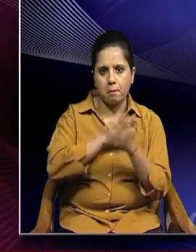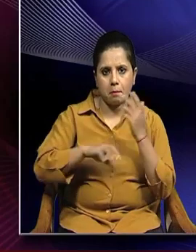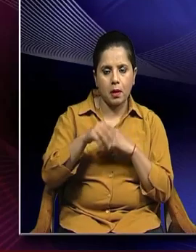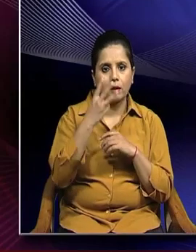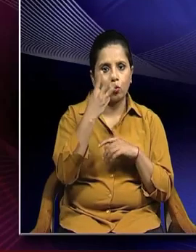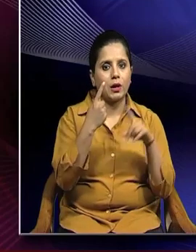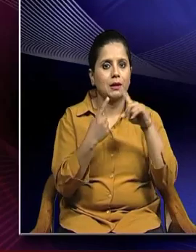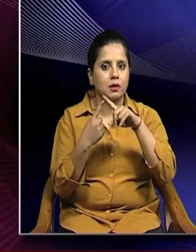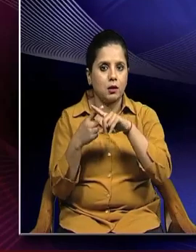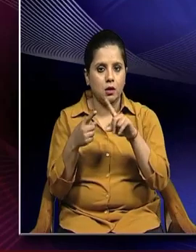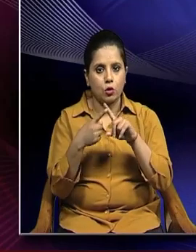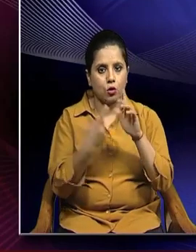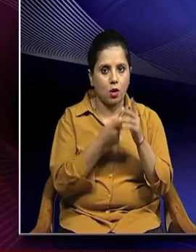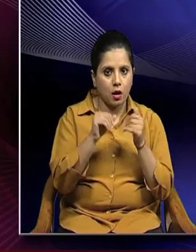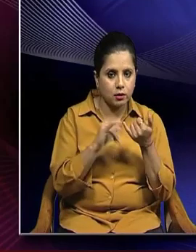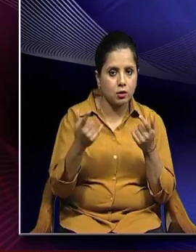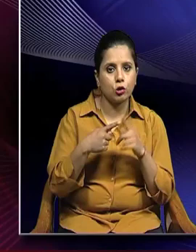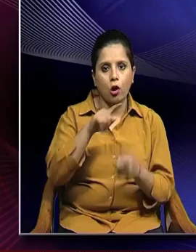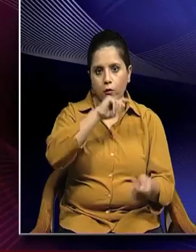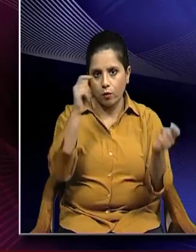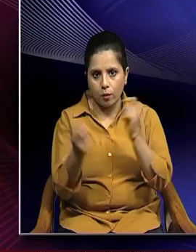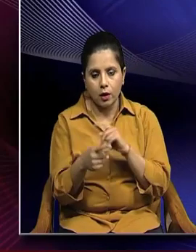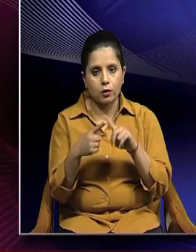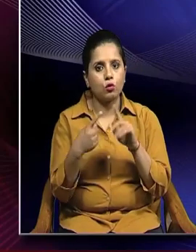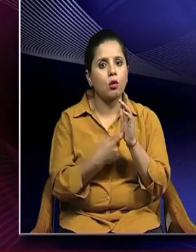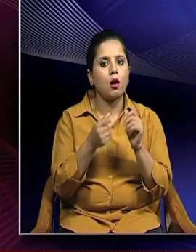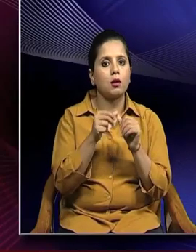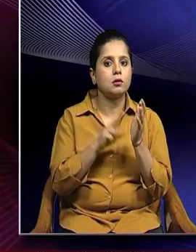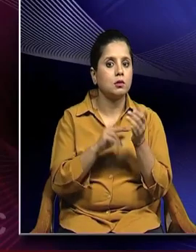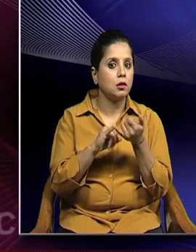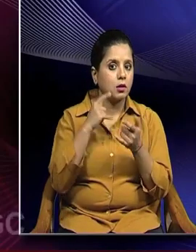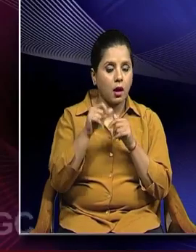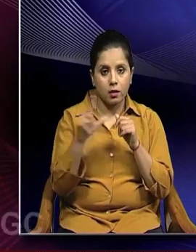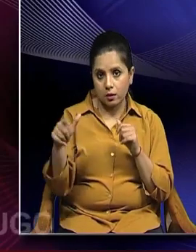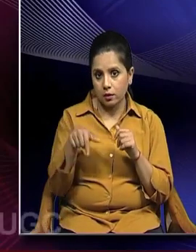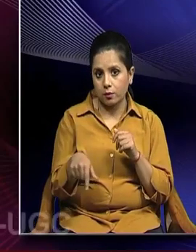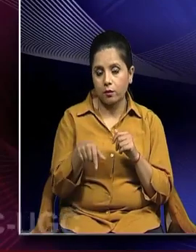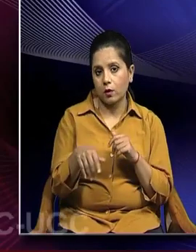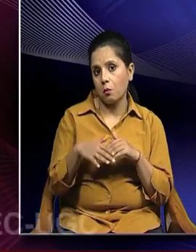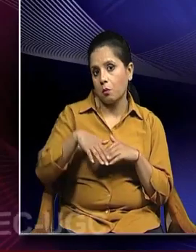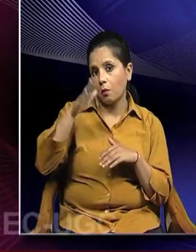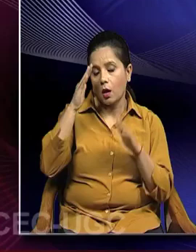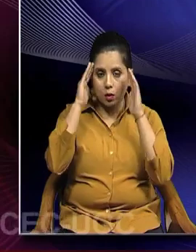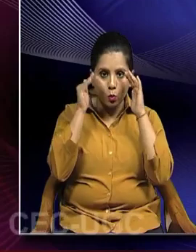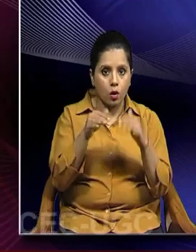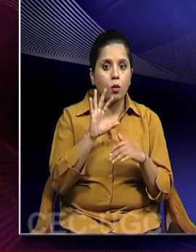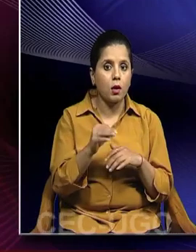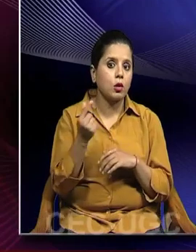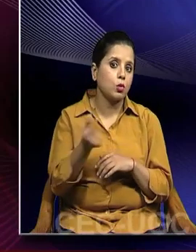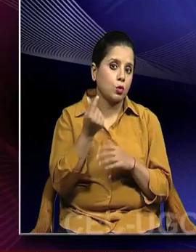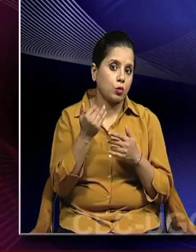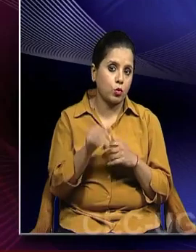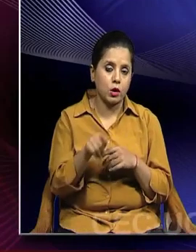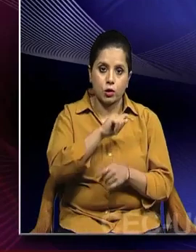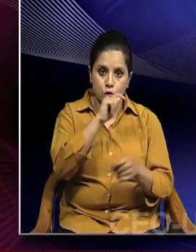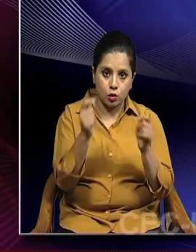T's, transactional, transformational and transcendental, it could be used with greater emphasis on transformational